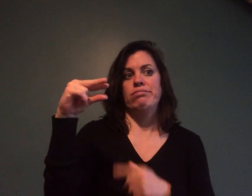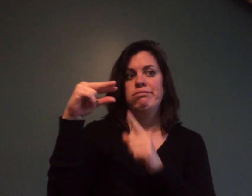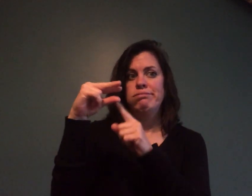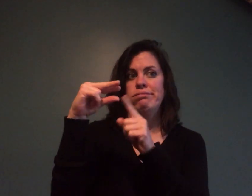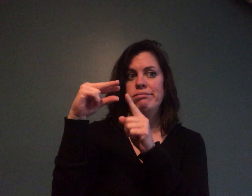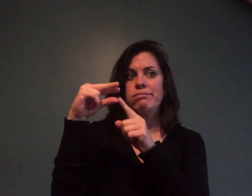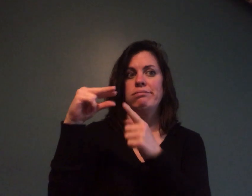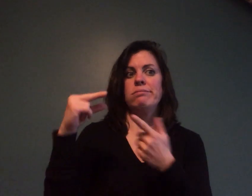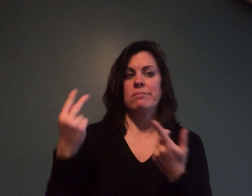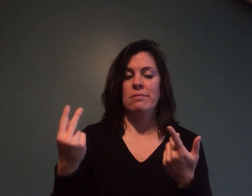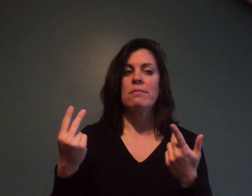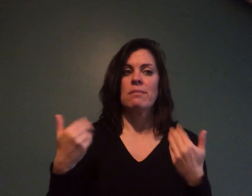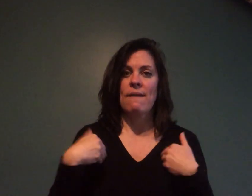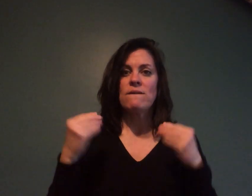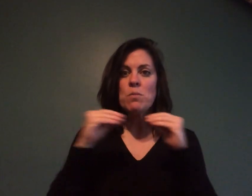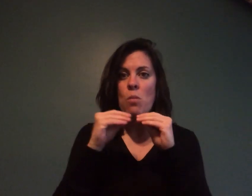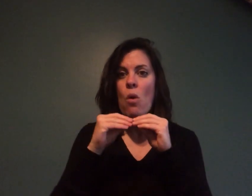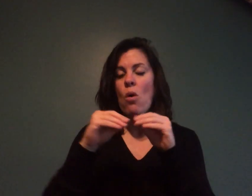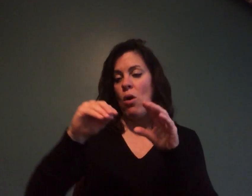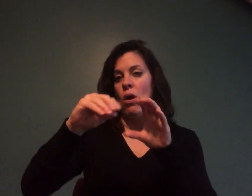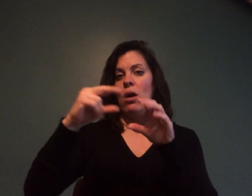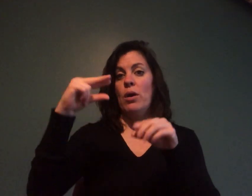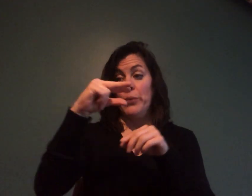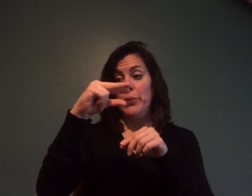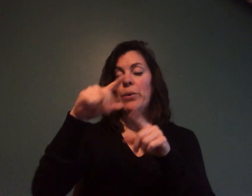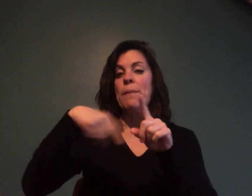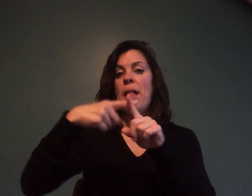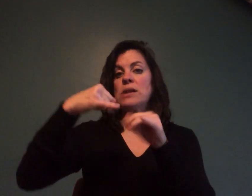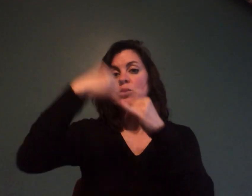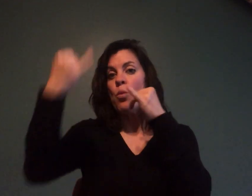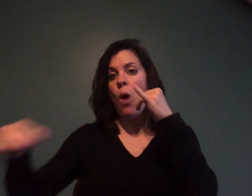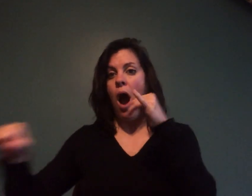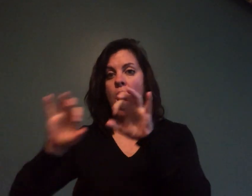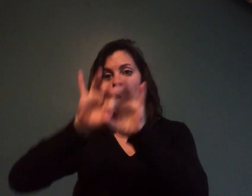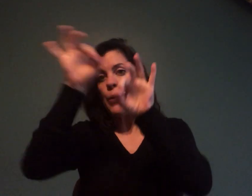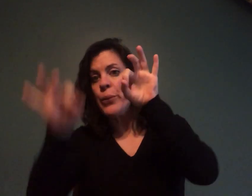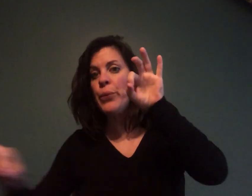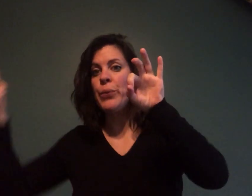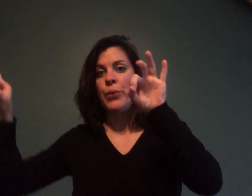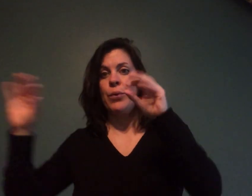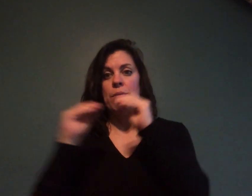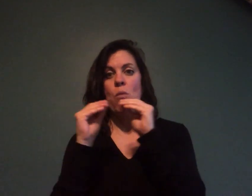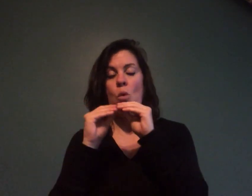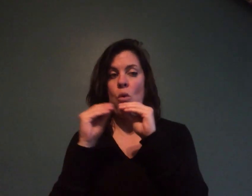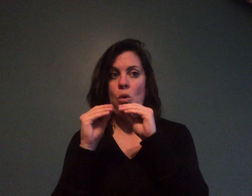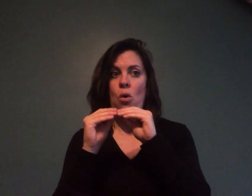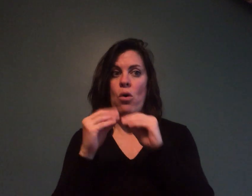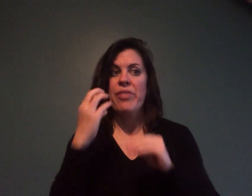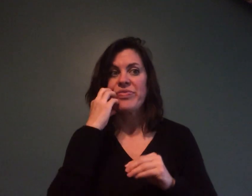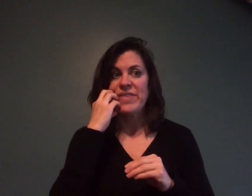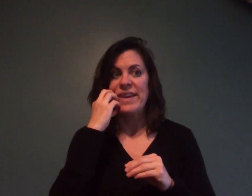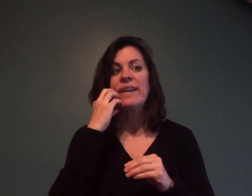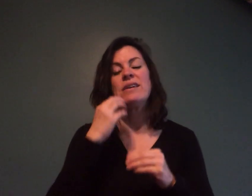also keeps your costs down when you're buying the tool. So that's one way you can look at that. All